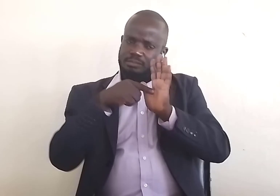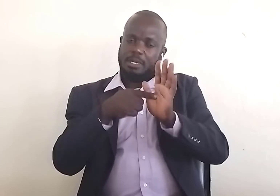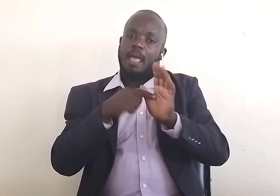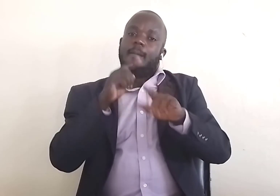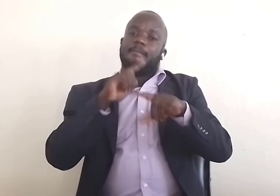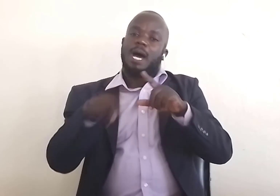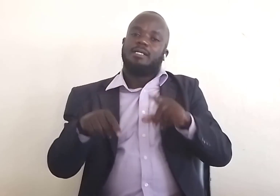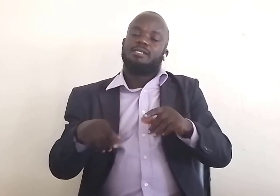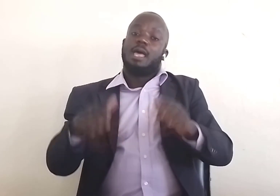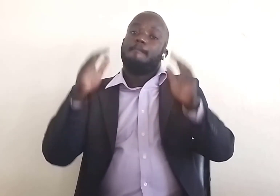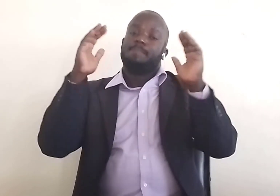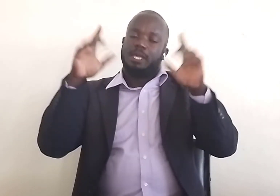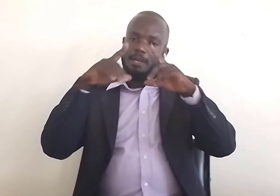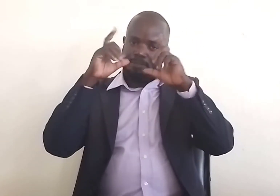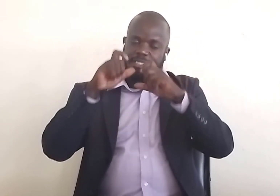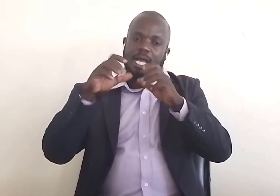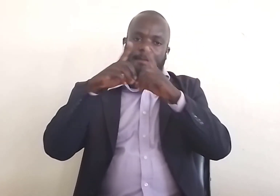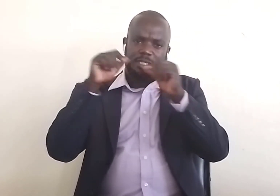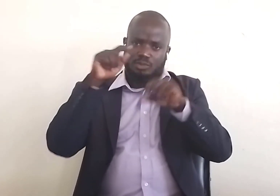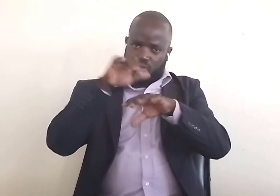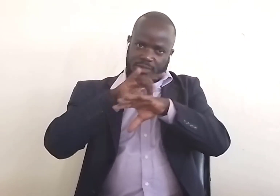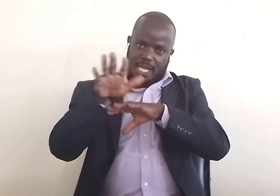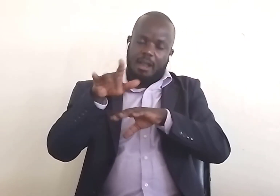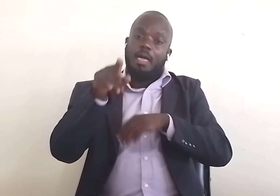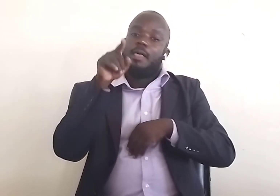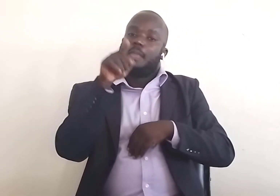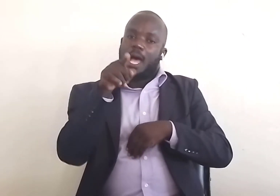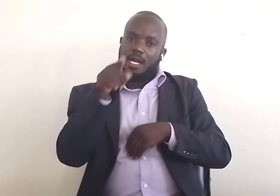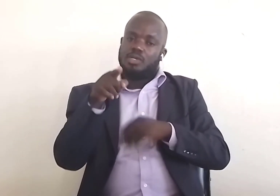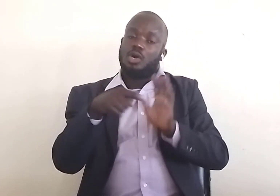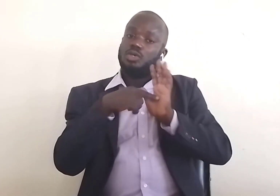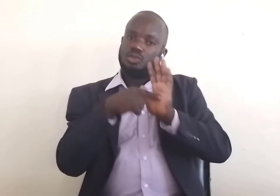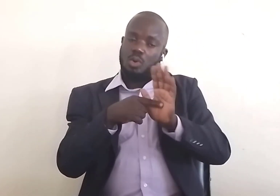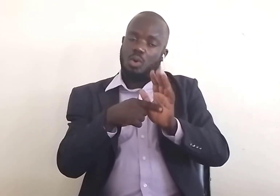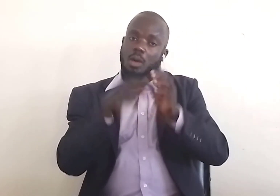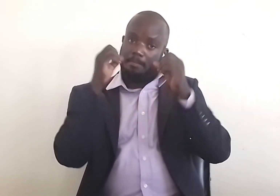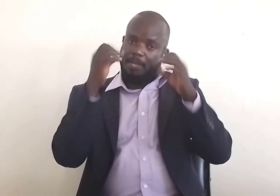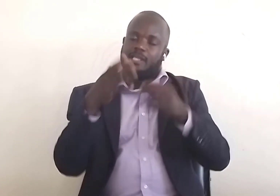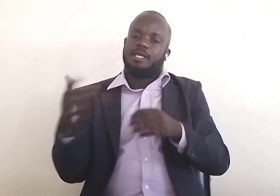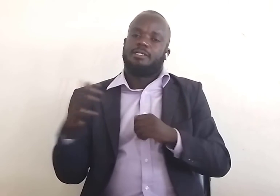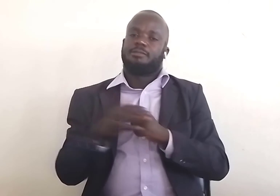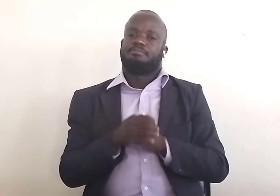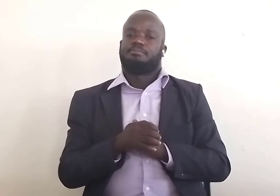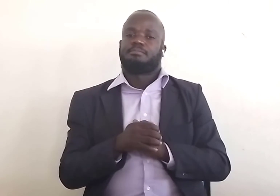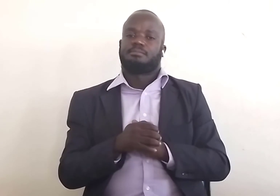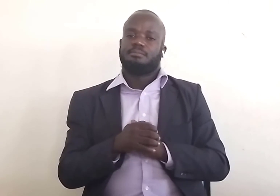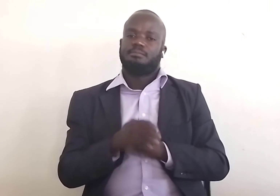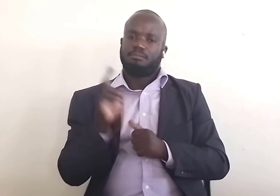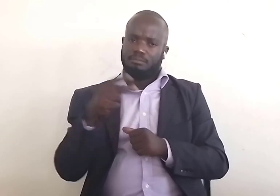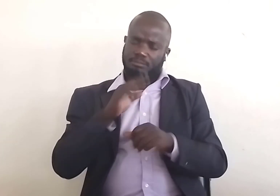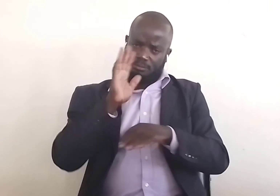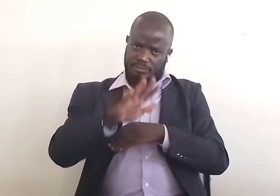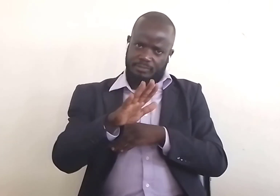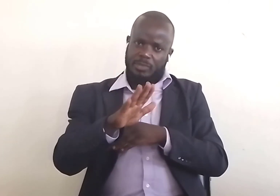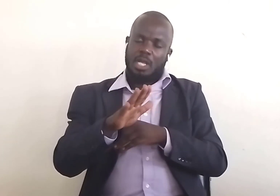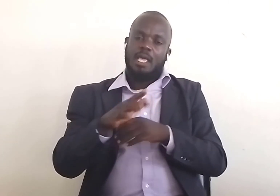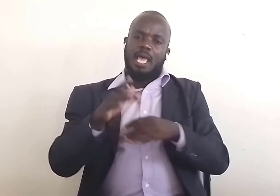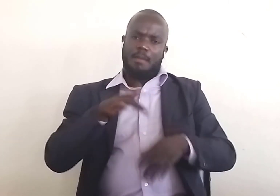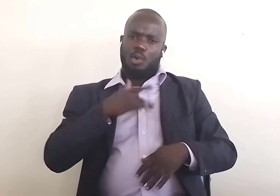the big picture message you are sending that results from a cluster of indicators. The second step is to control your emotions and